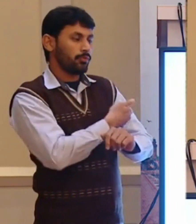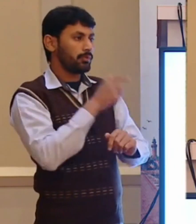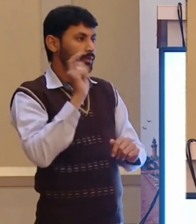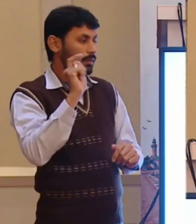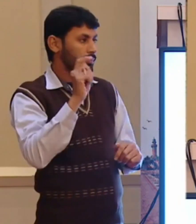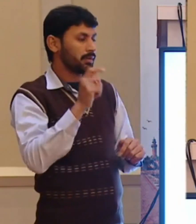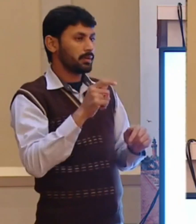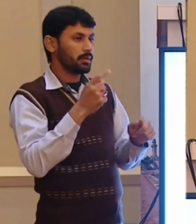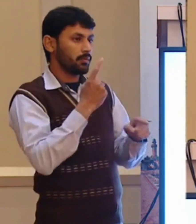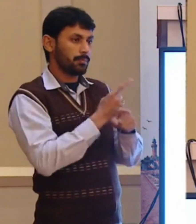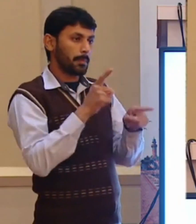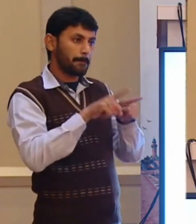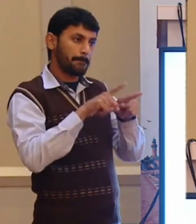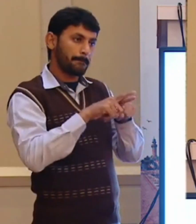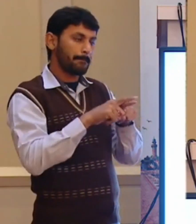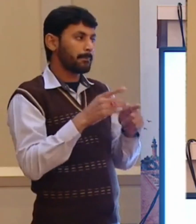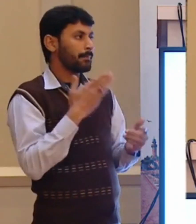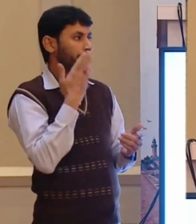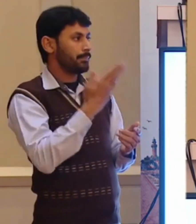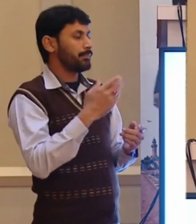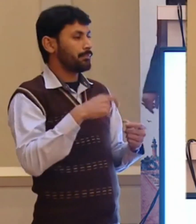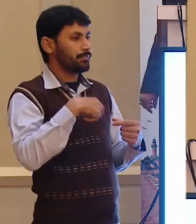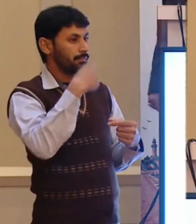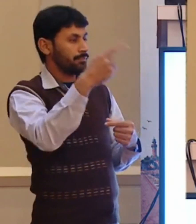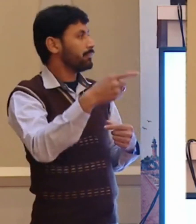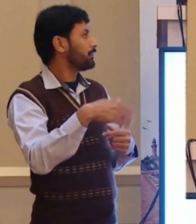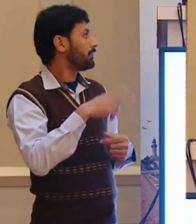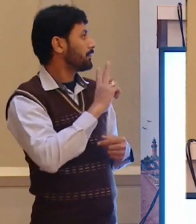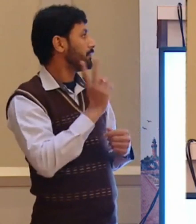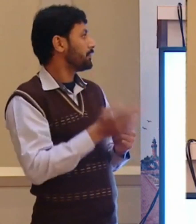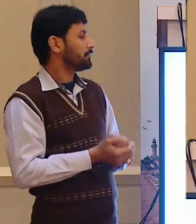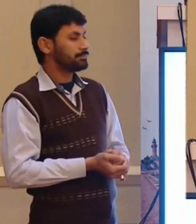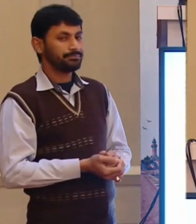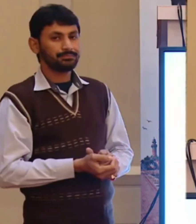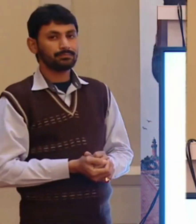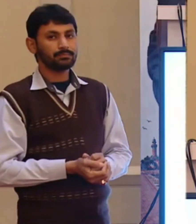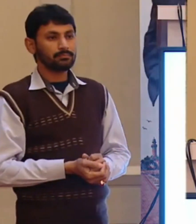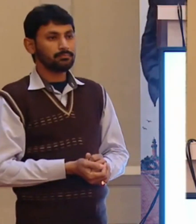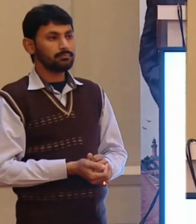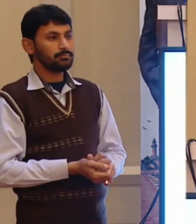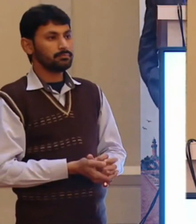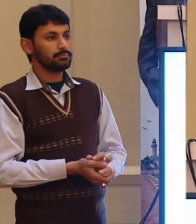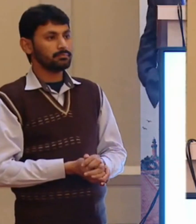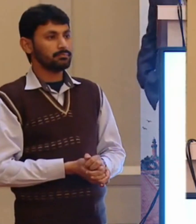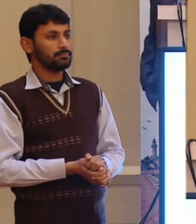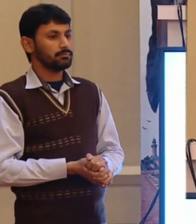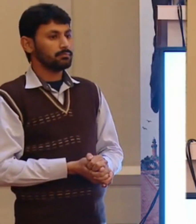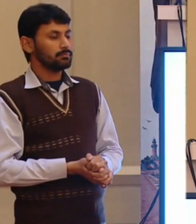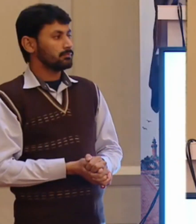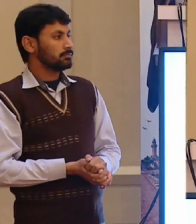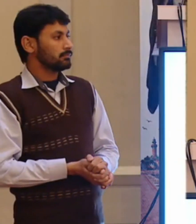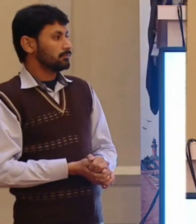teaching hospitals. Thank you. Thank you, Professor Khalid Ashrafi. Very good